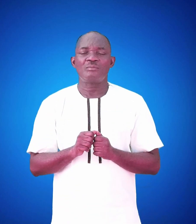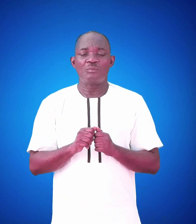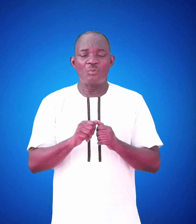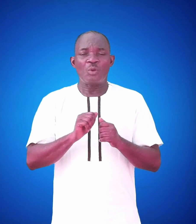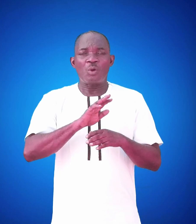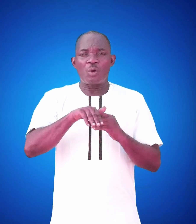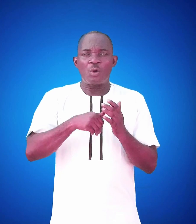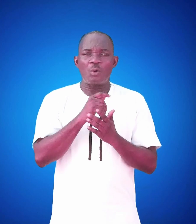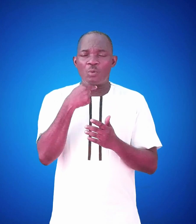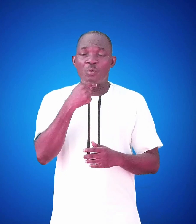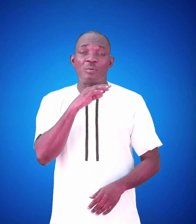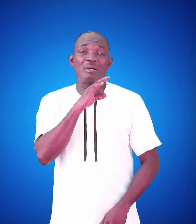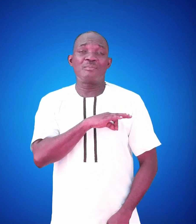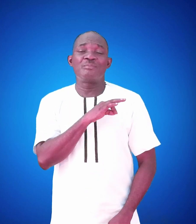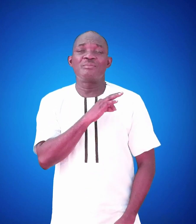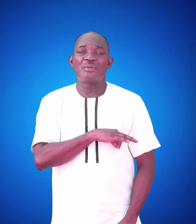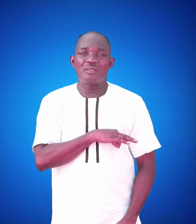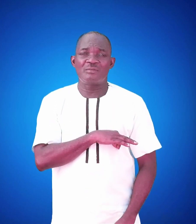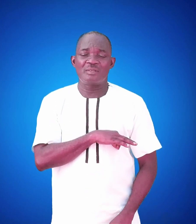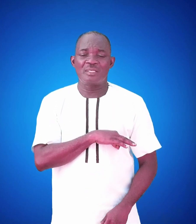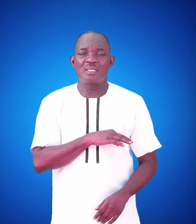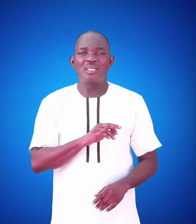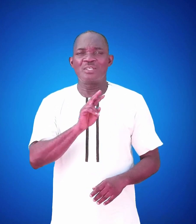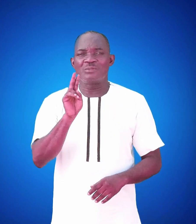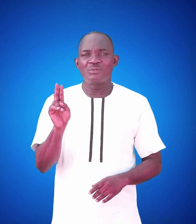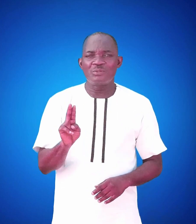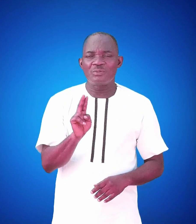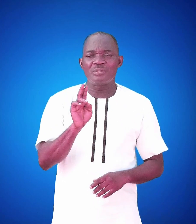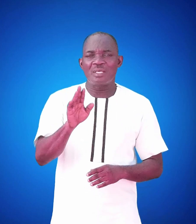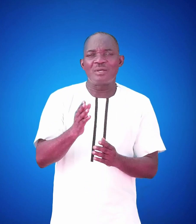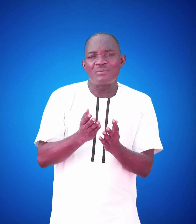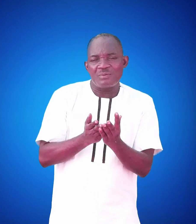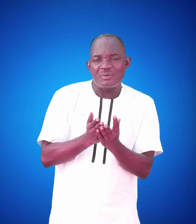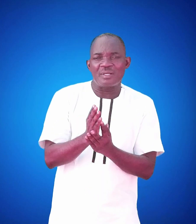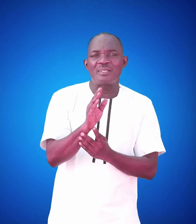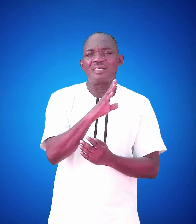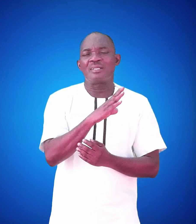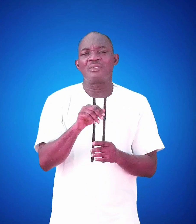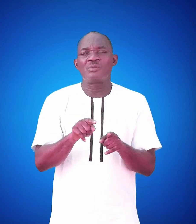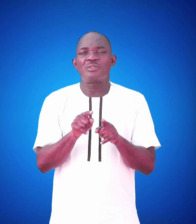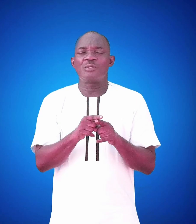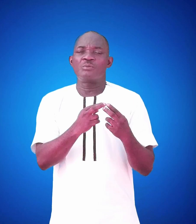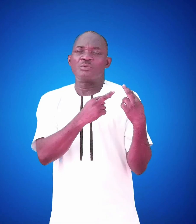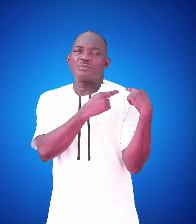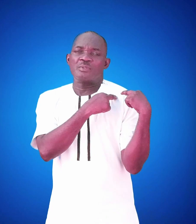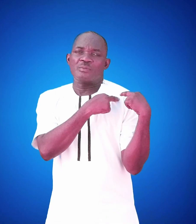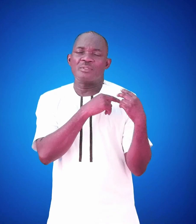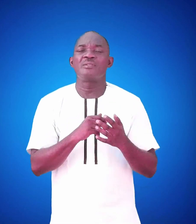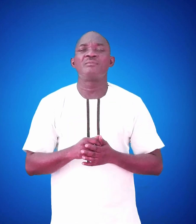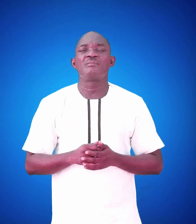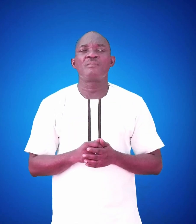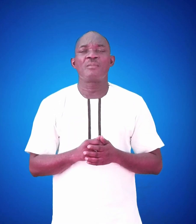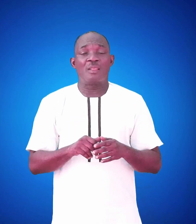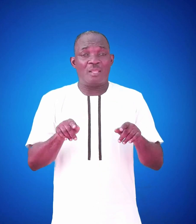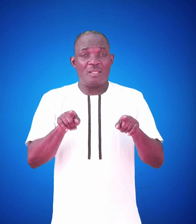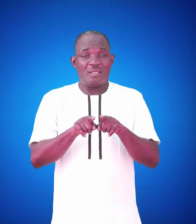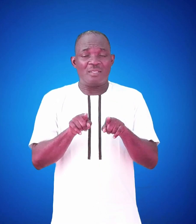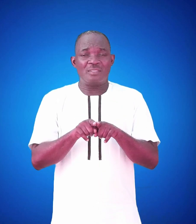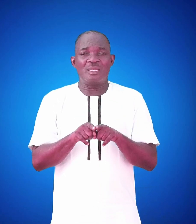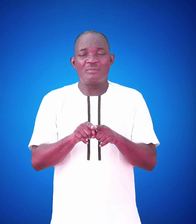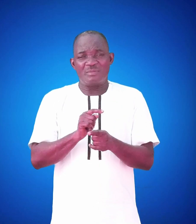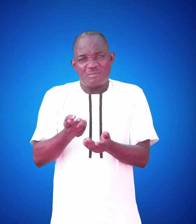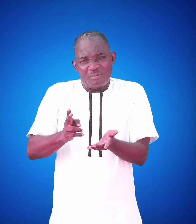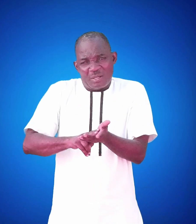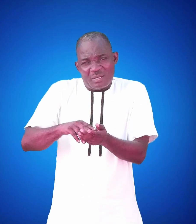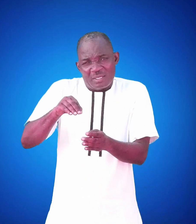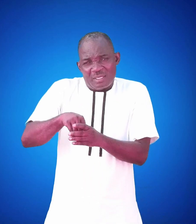all beneficiaries exercise their rights and responsibilities as